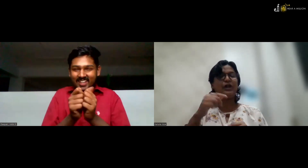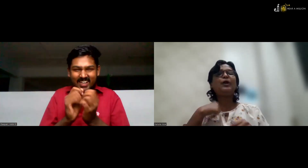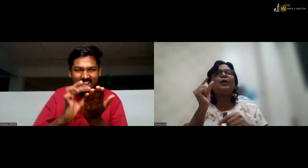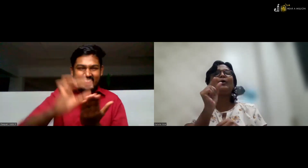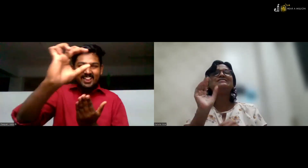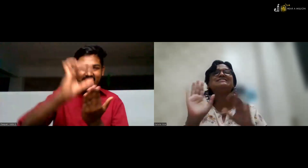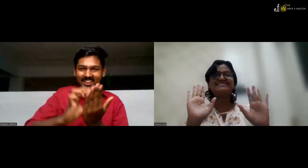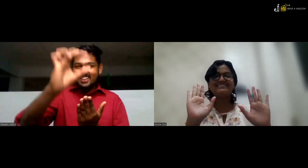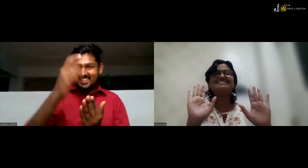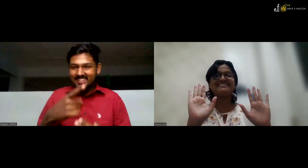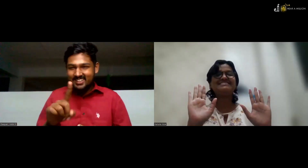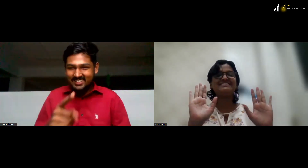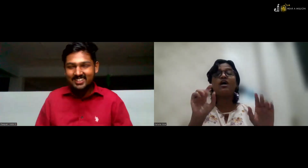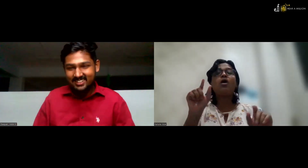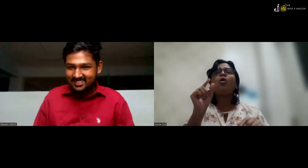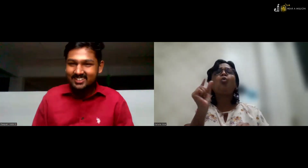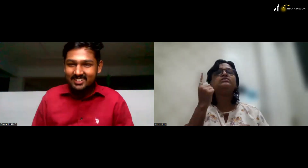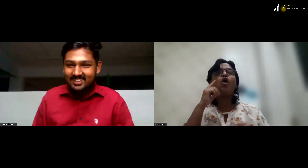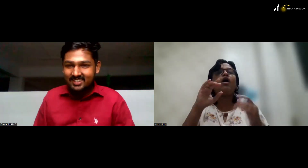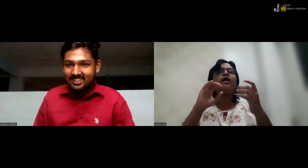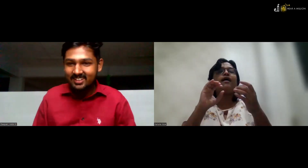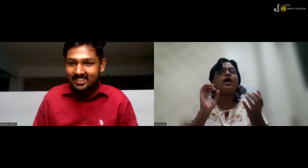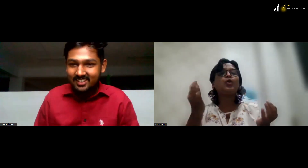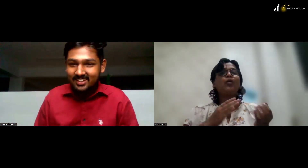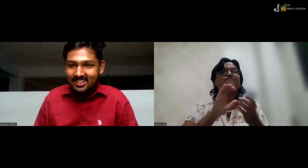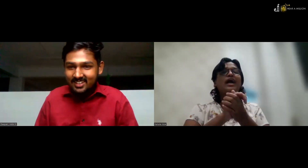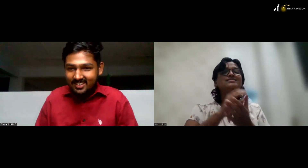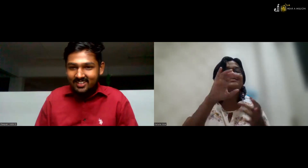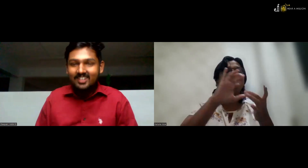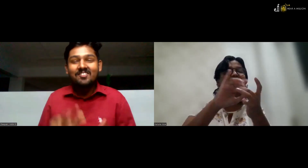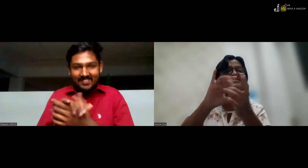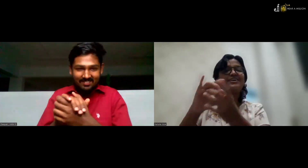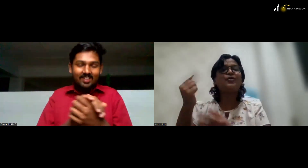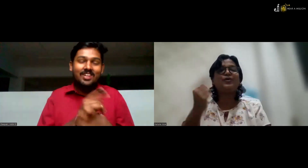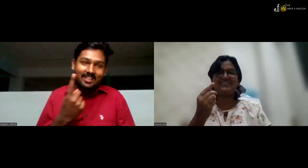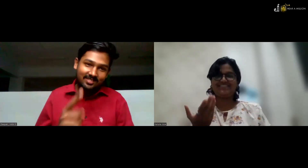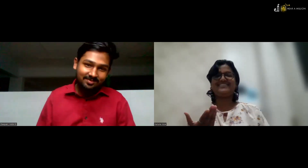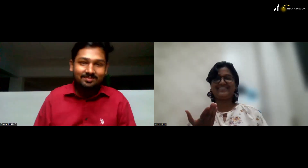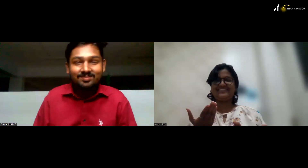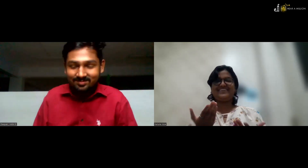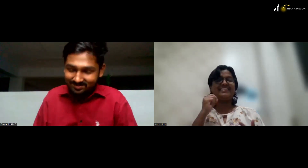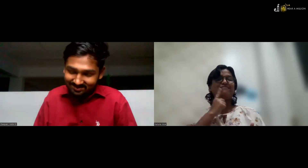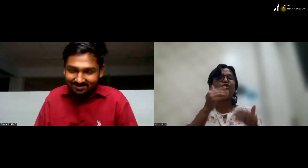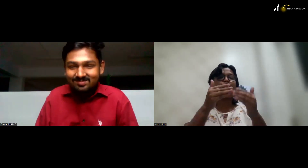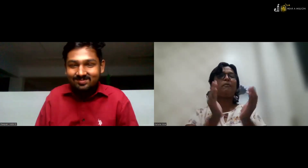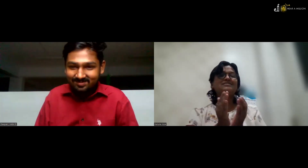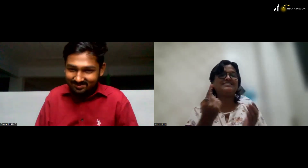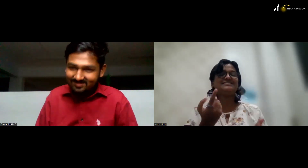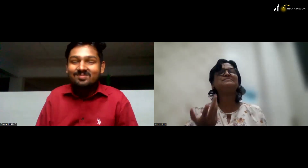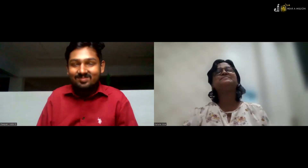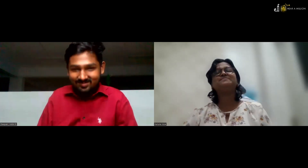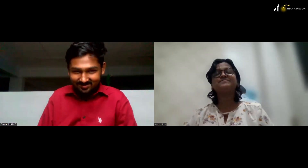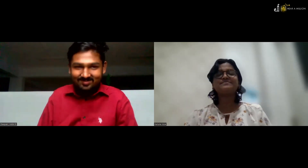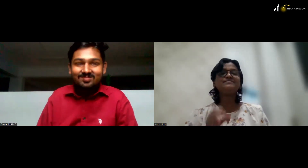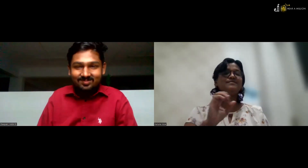Facebook. Yeah, right. We have Orkut where we can see. Orkut is, that was like to connect with new friends. That was also